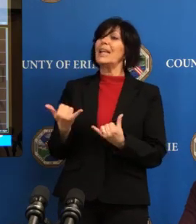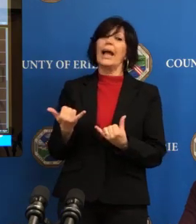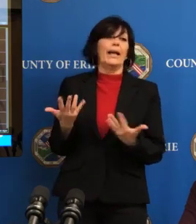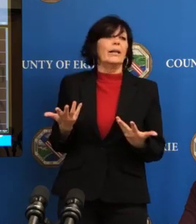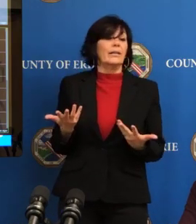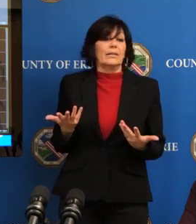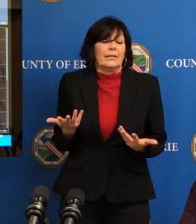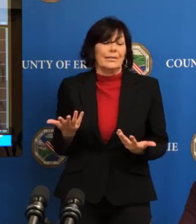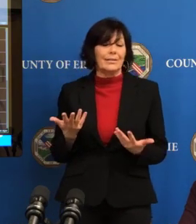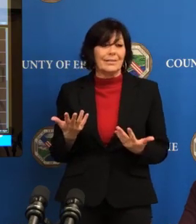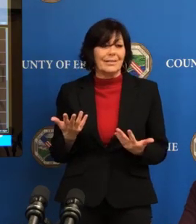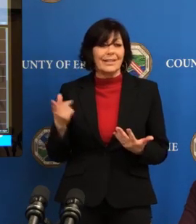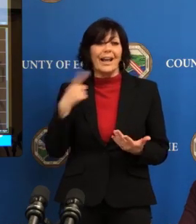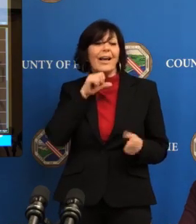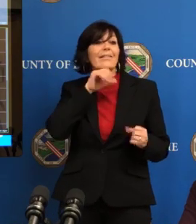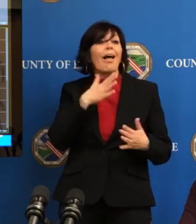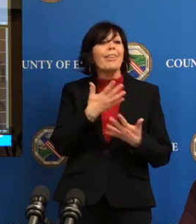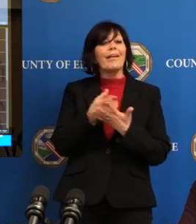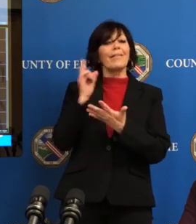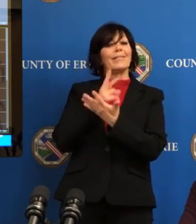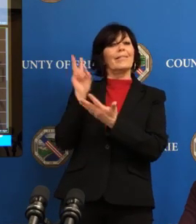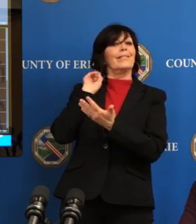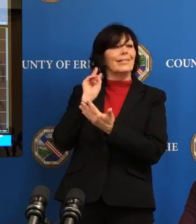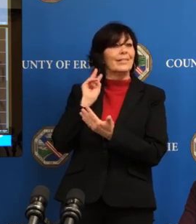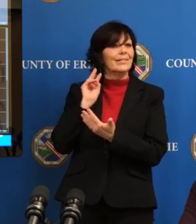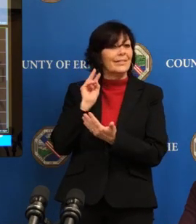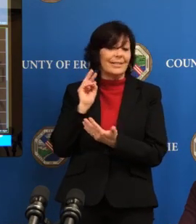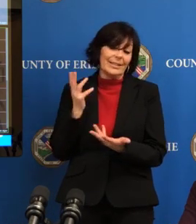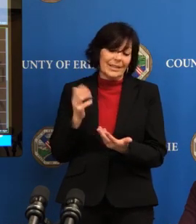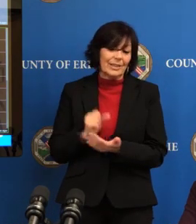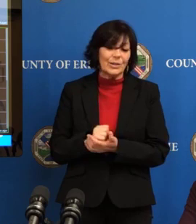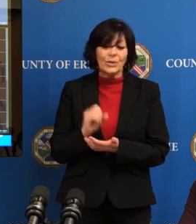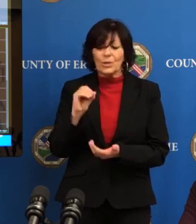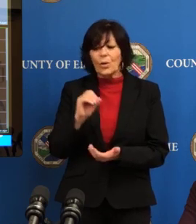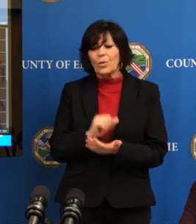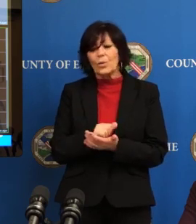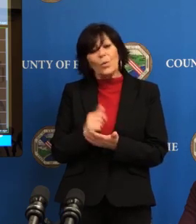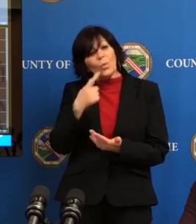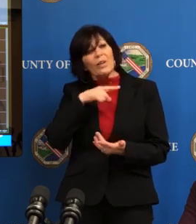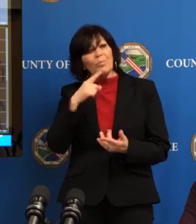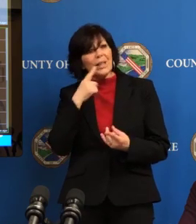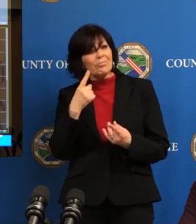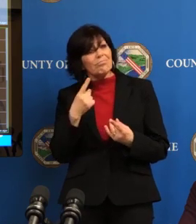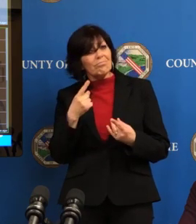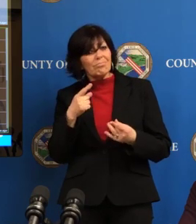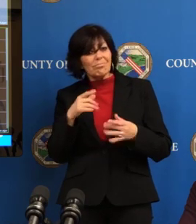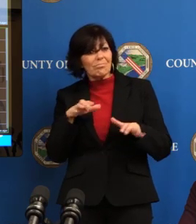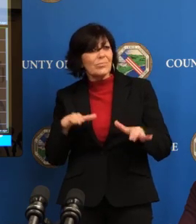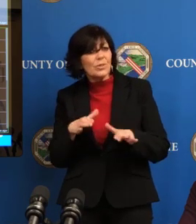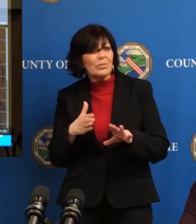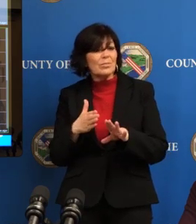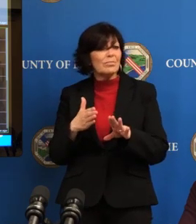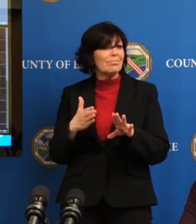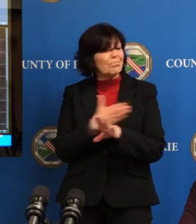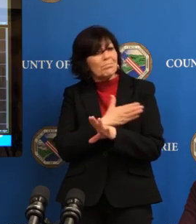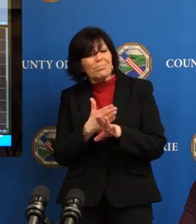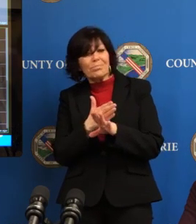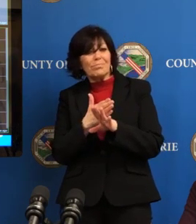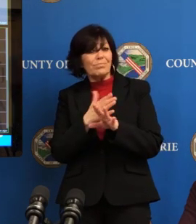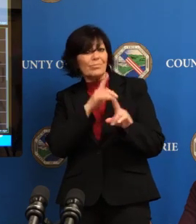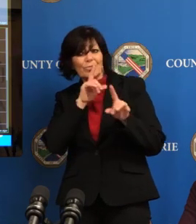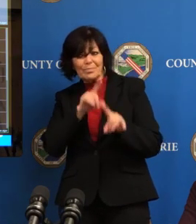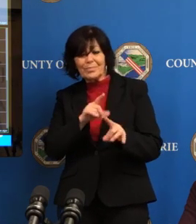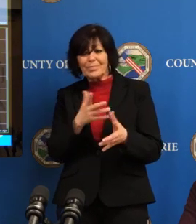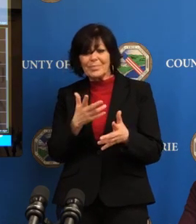had nothing for the first 2.5 weeks, and some of them had cases even before us. So we've been pretty proactive, and we'll continue to be proactive